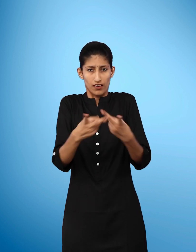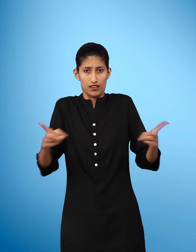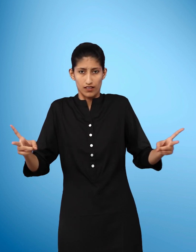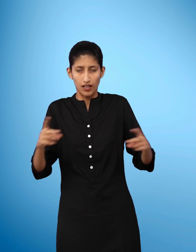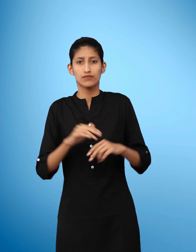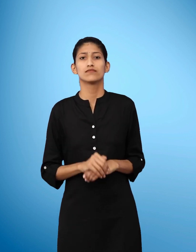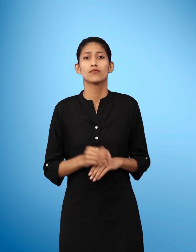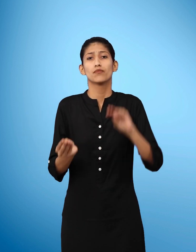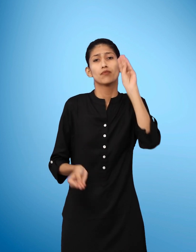stones.